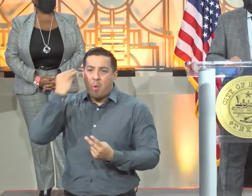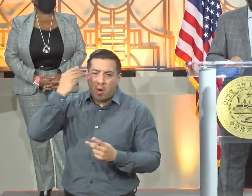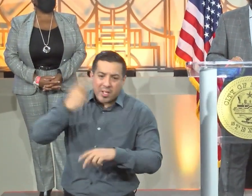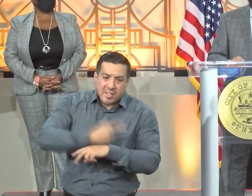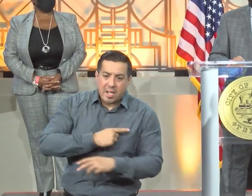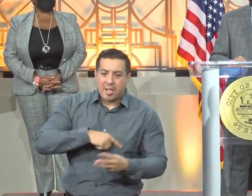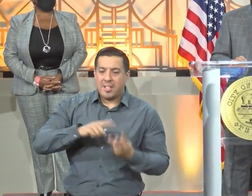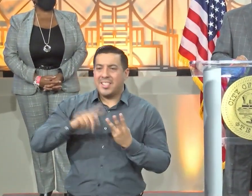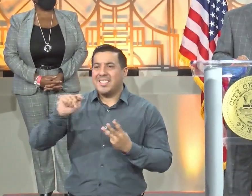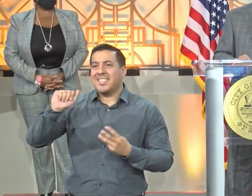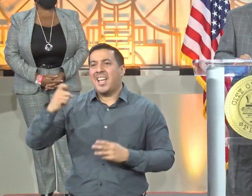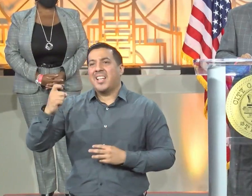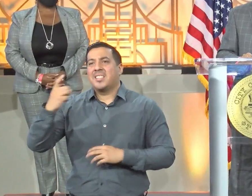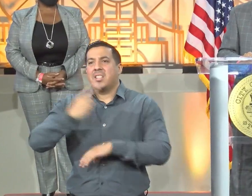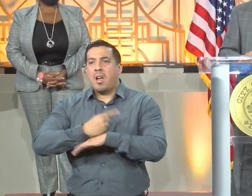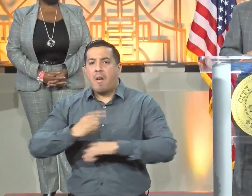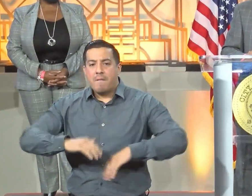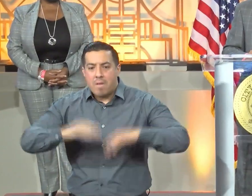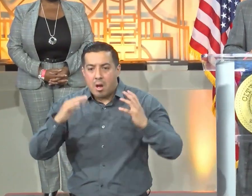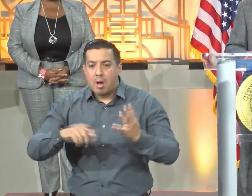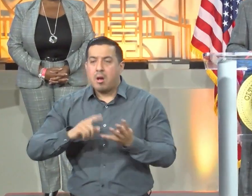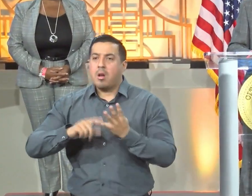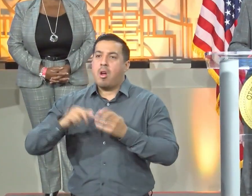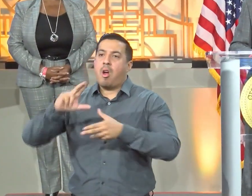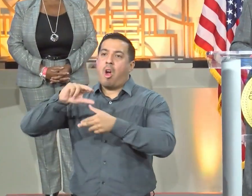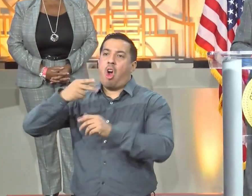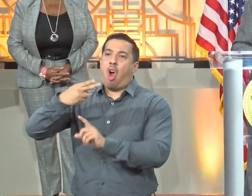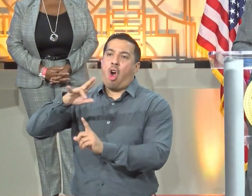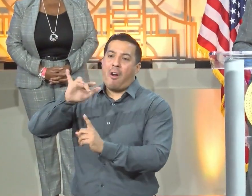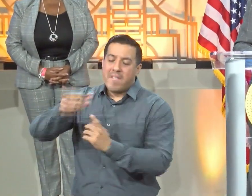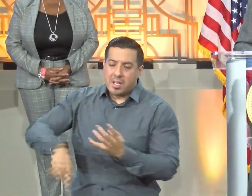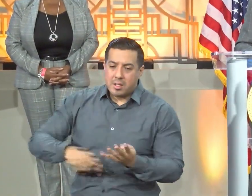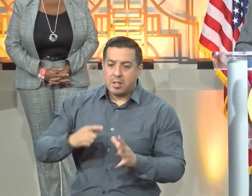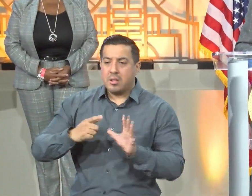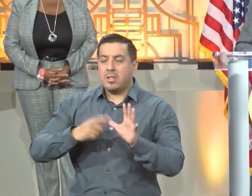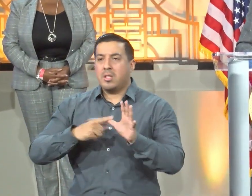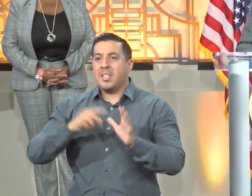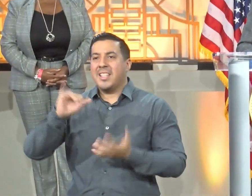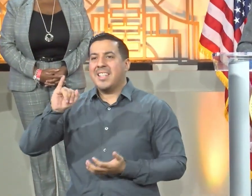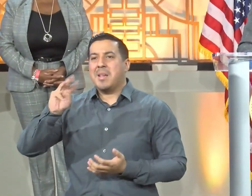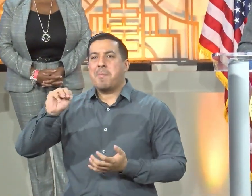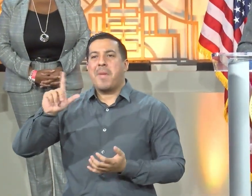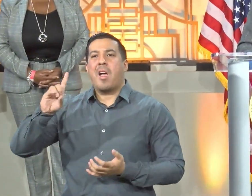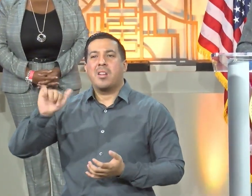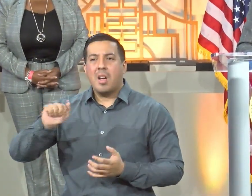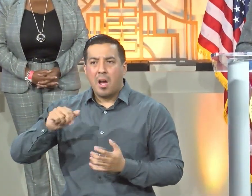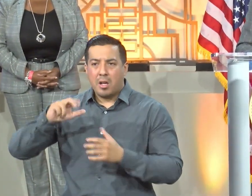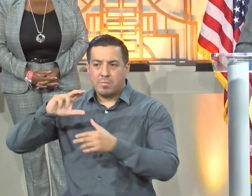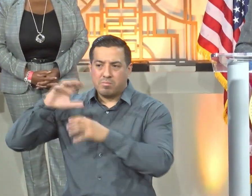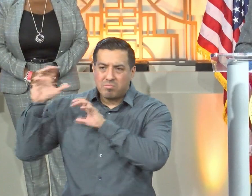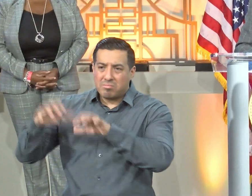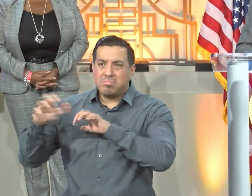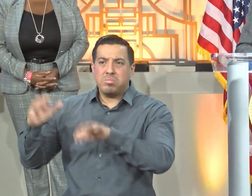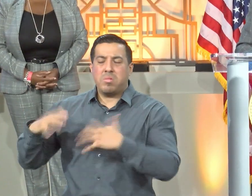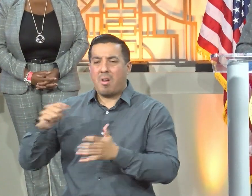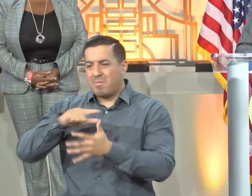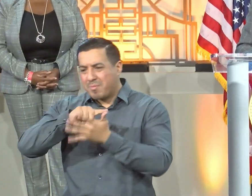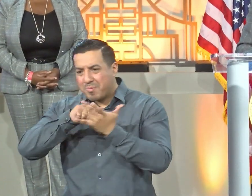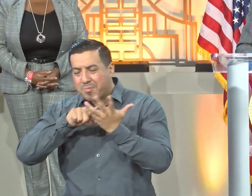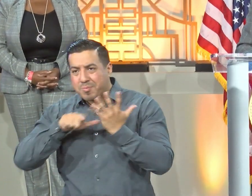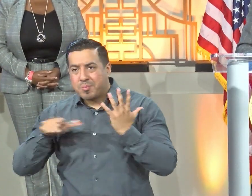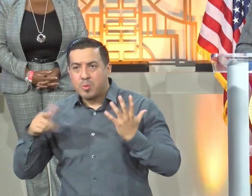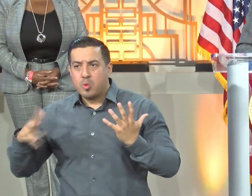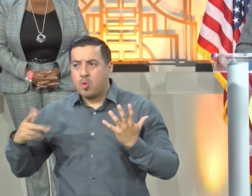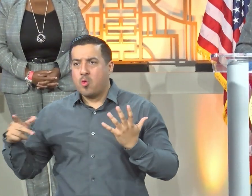Tax Day flood, Hurricane Harvey, Tropical Storm Imelda. You name it, it is